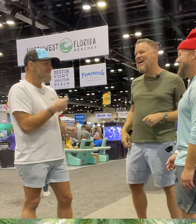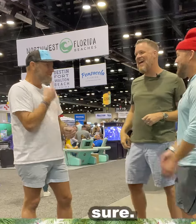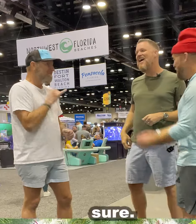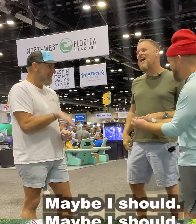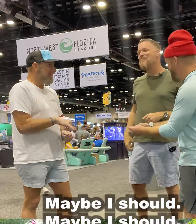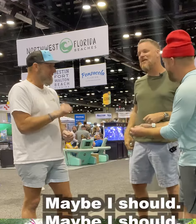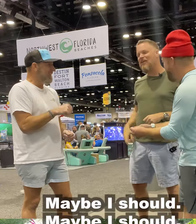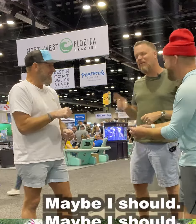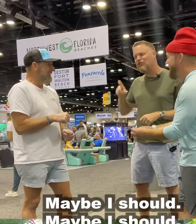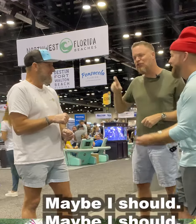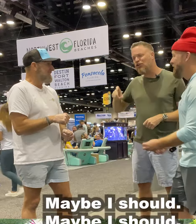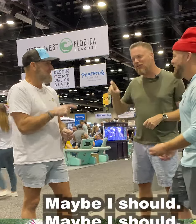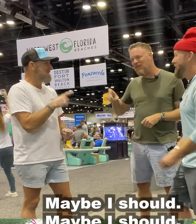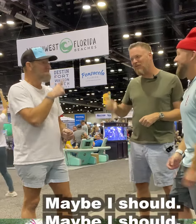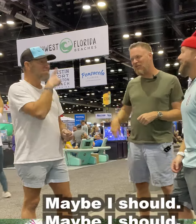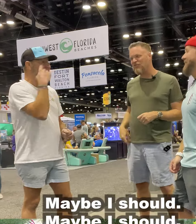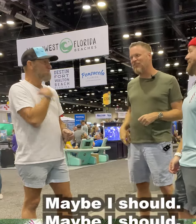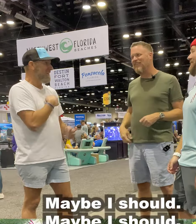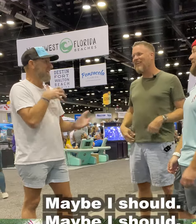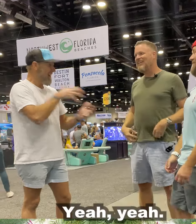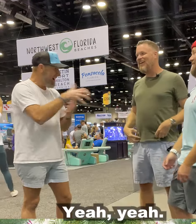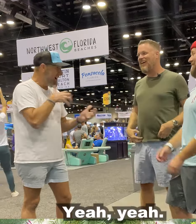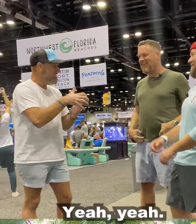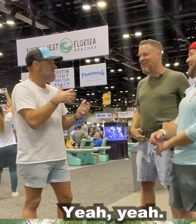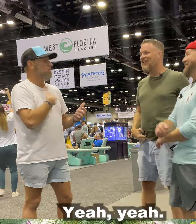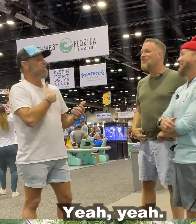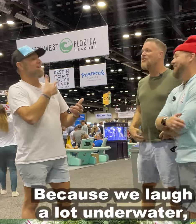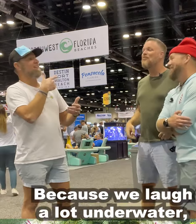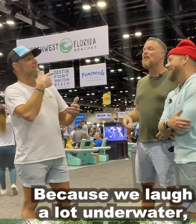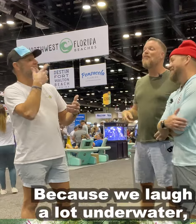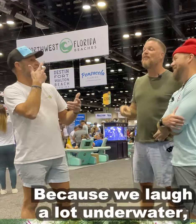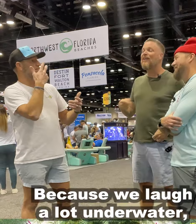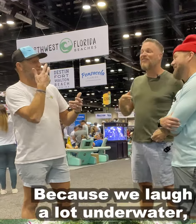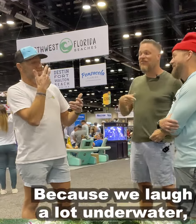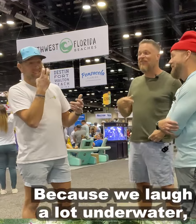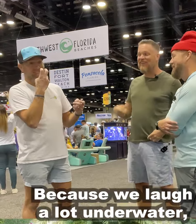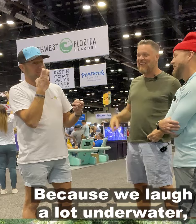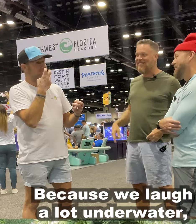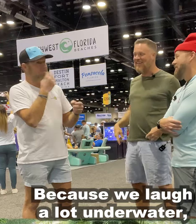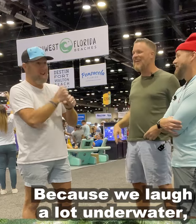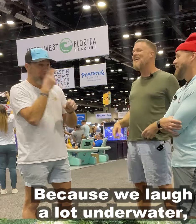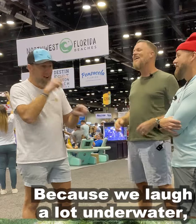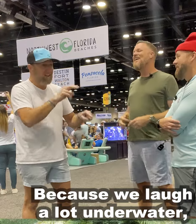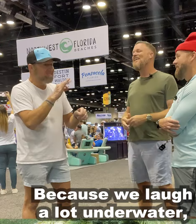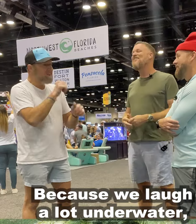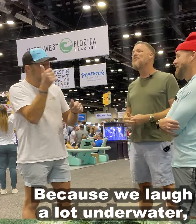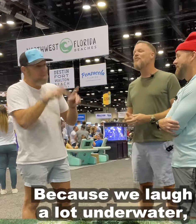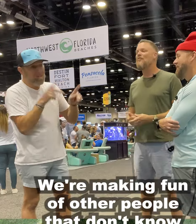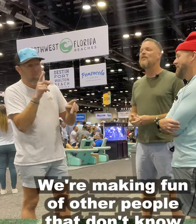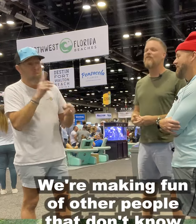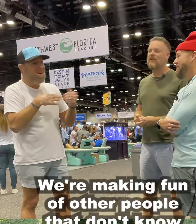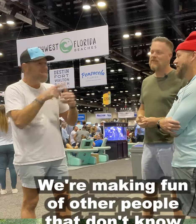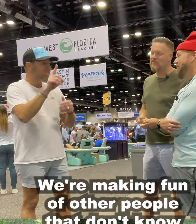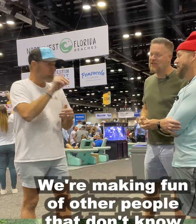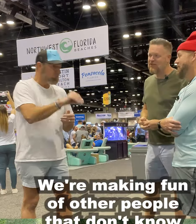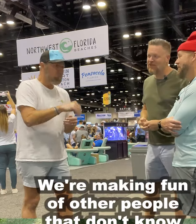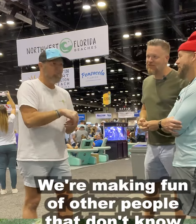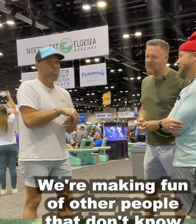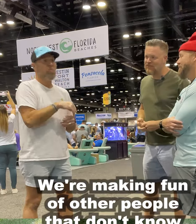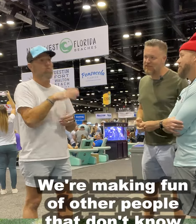Should you? Maybe I should. Maybe I should. Yeah, yeah. Because we laugh a lot underwater, right? We're making fun of other people that don't know what we're